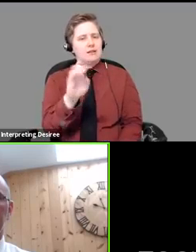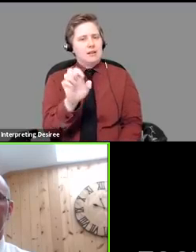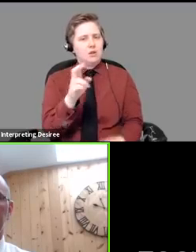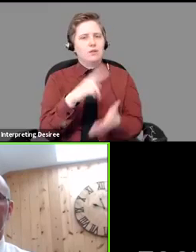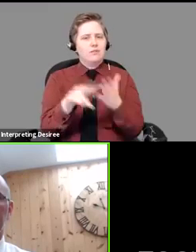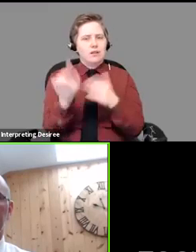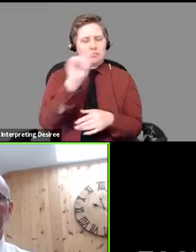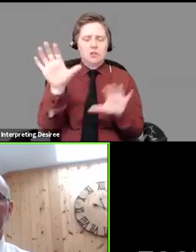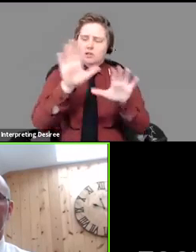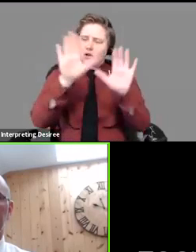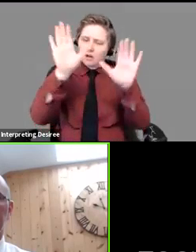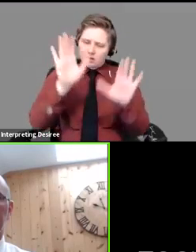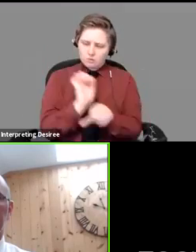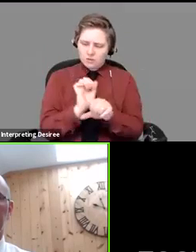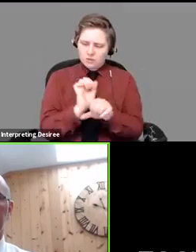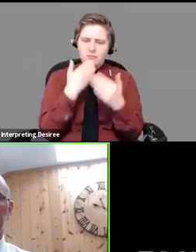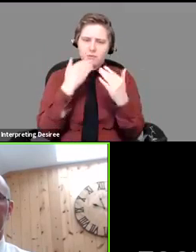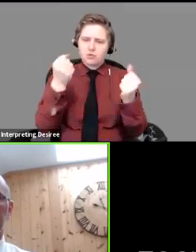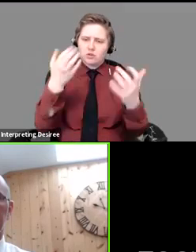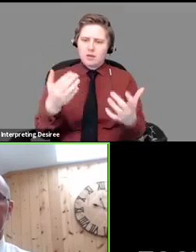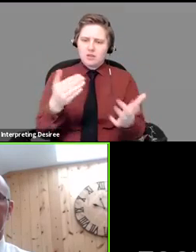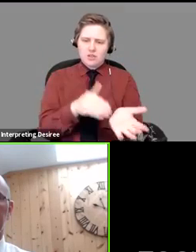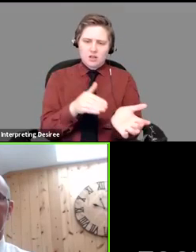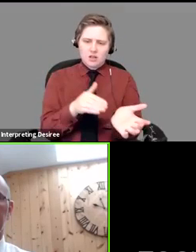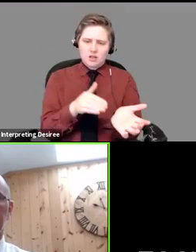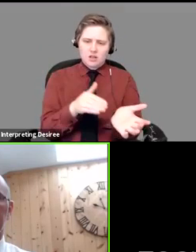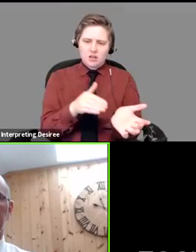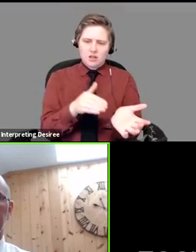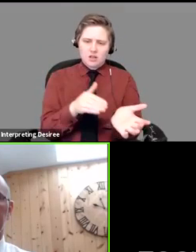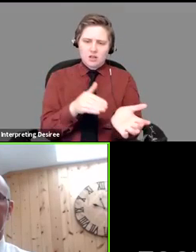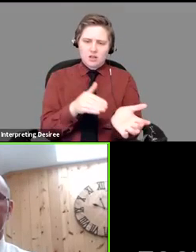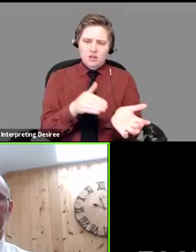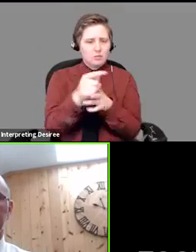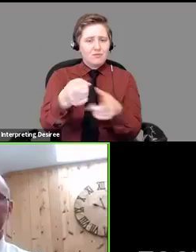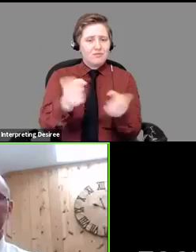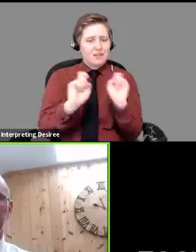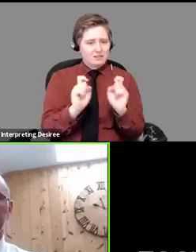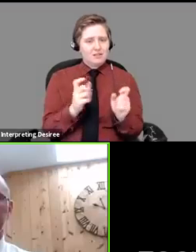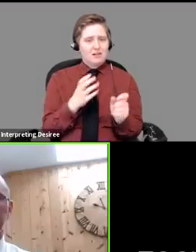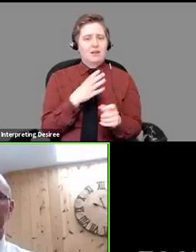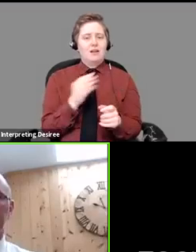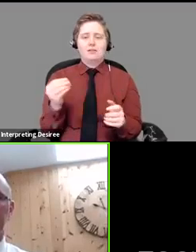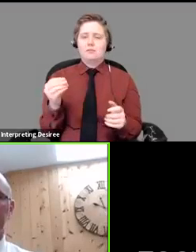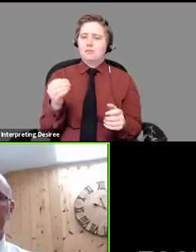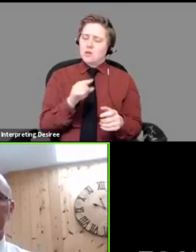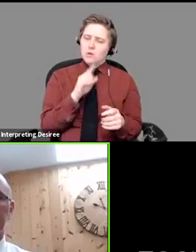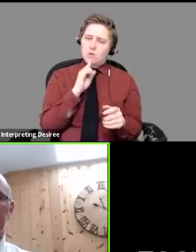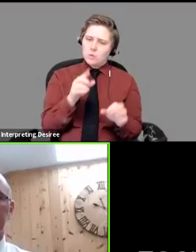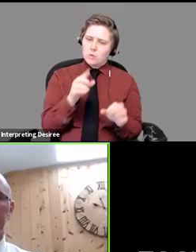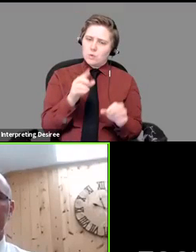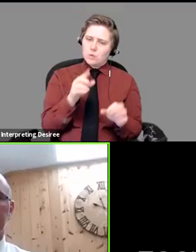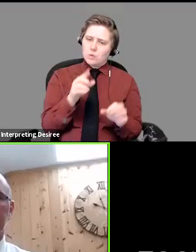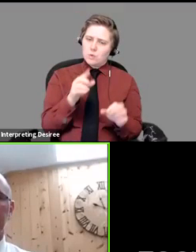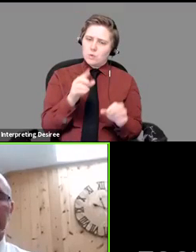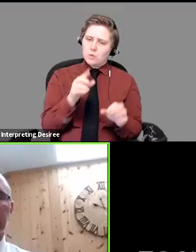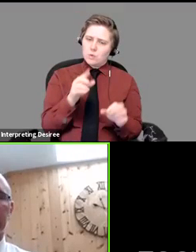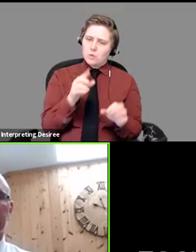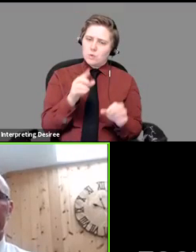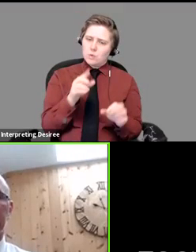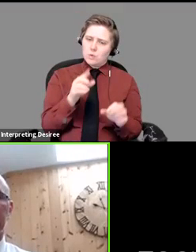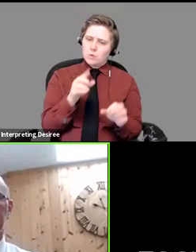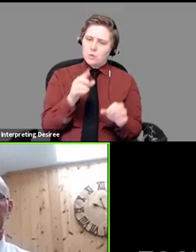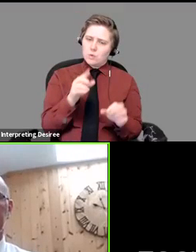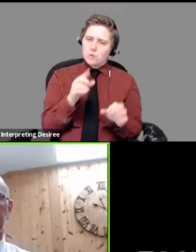and thank you so much, Doc, for all the help that you've given us. And it's really important to know that University of Toledo is